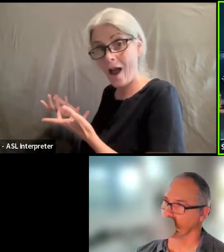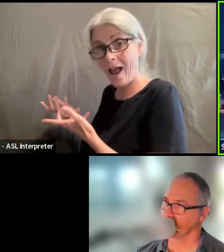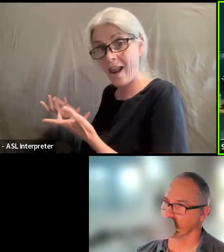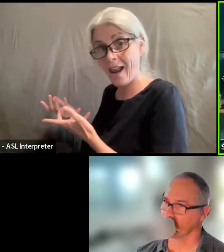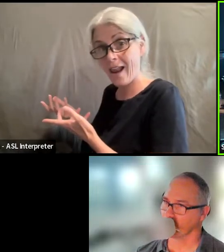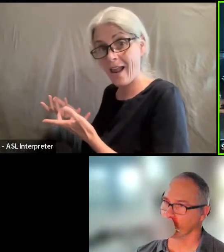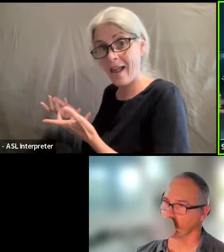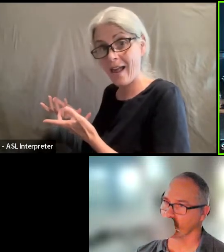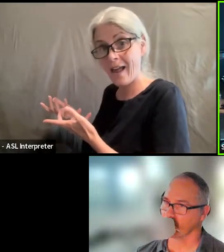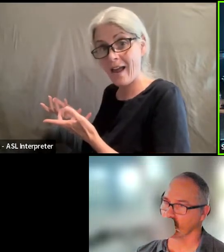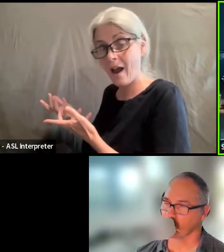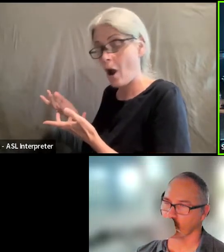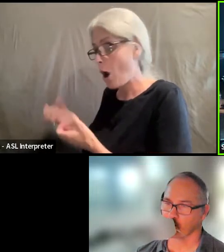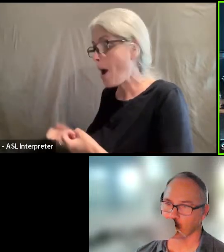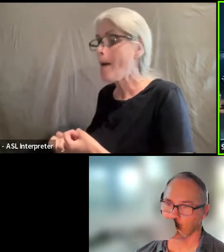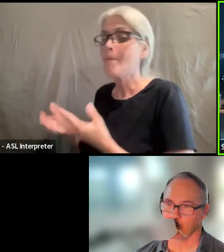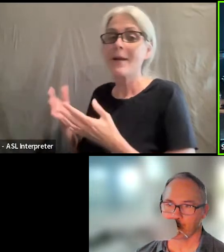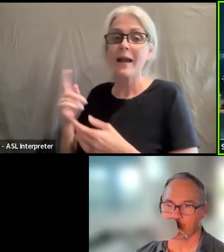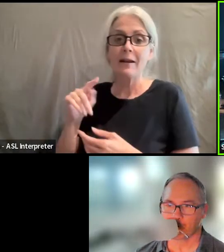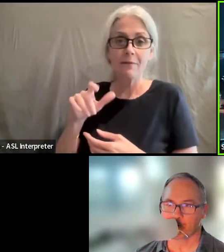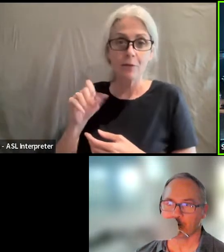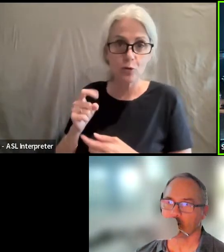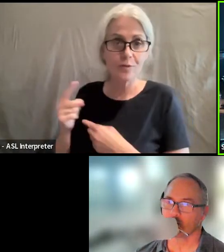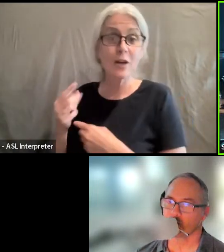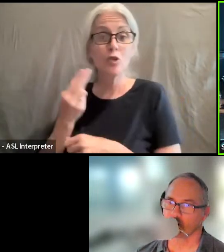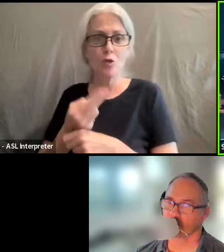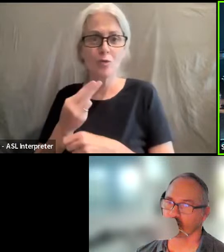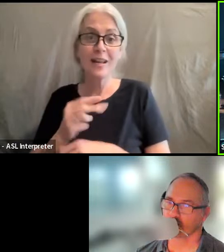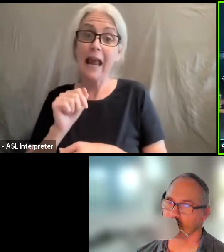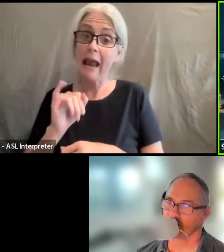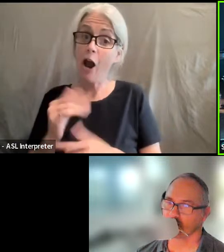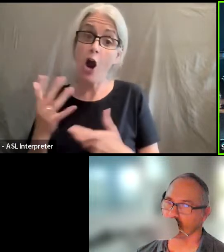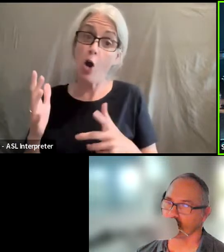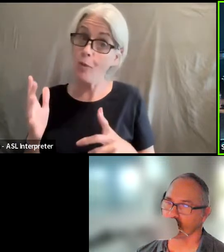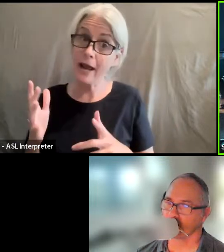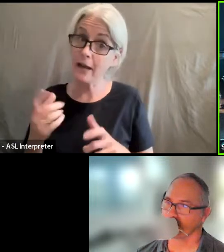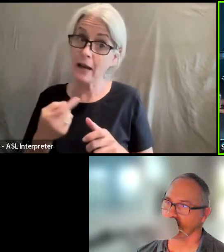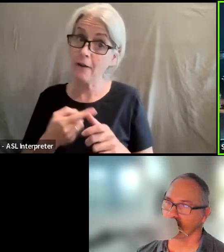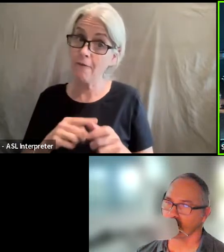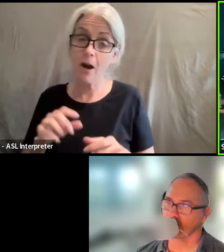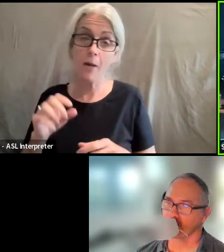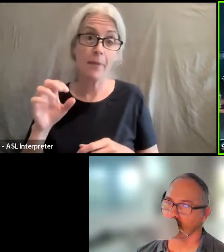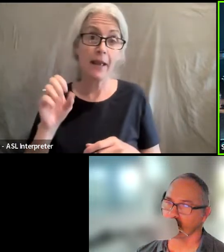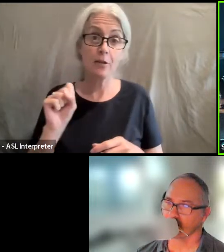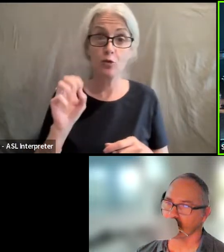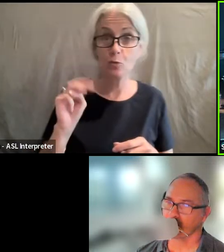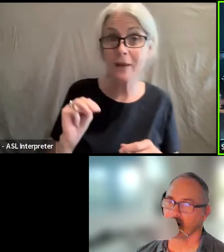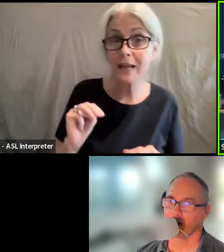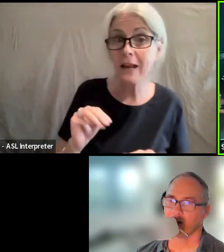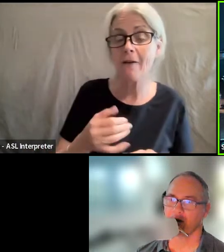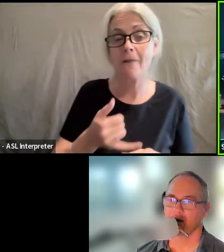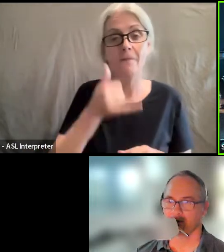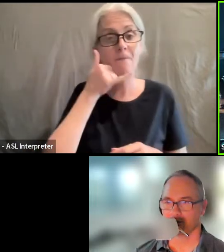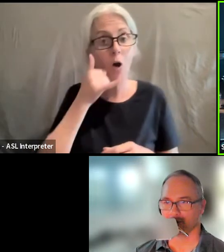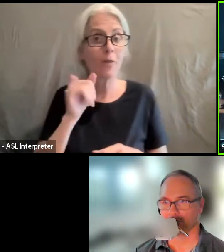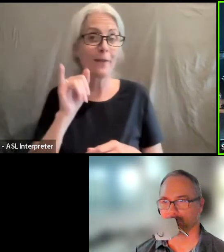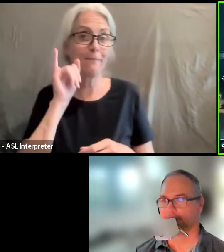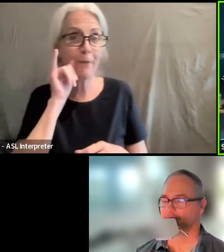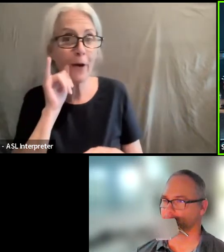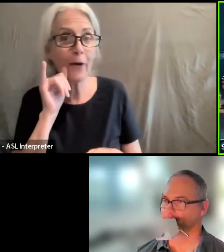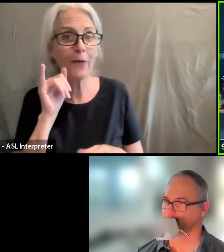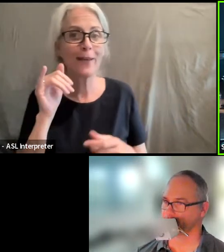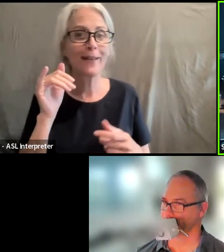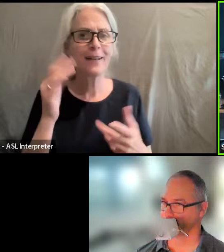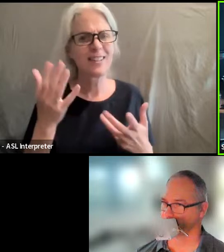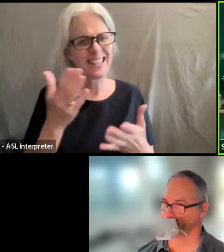what they're using. I mean, a lot of the tools they're using are AI infused, from the social media tools to the phones to the whatever. I think they're just not aware. And so